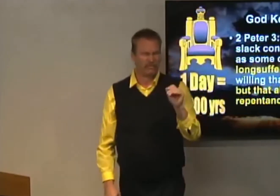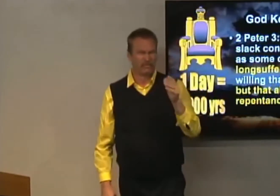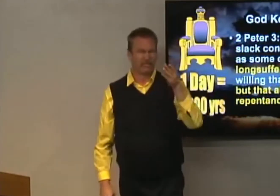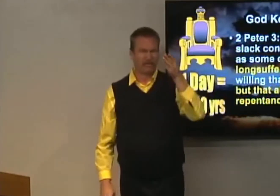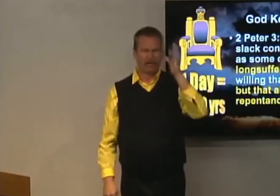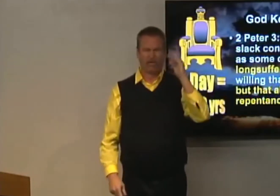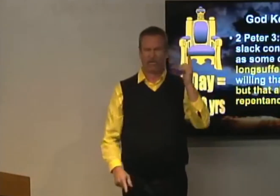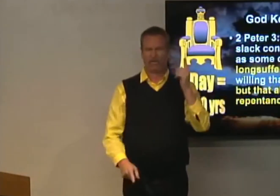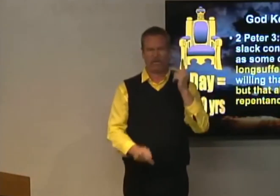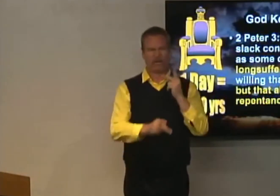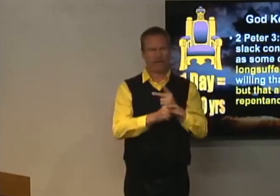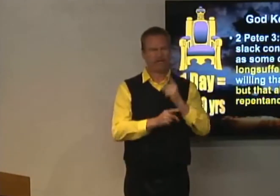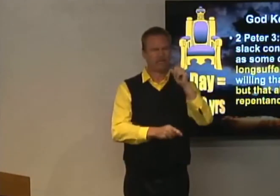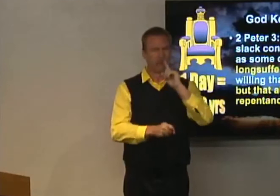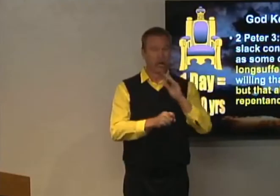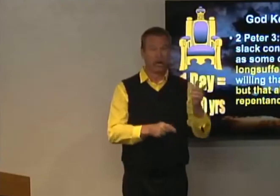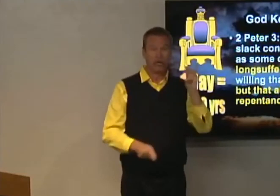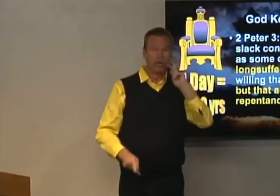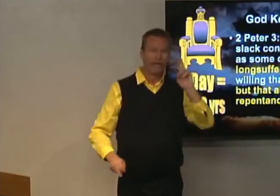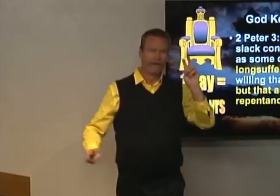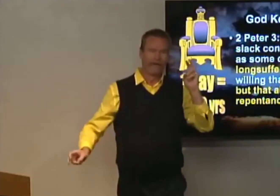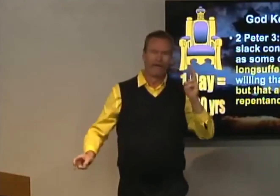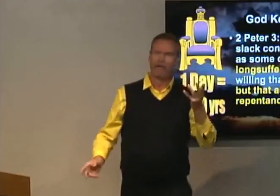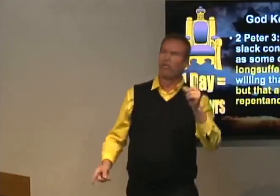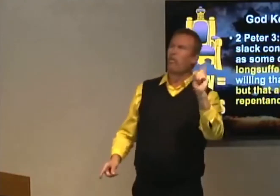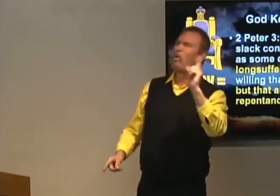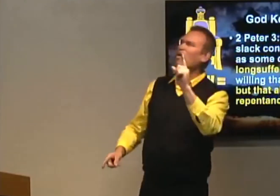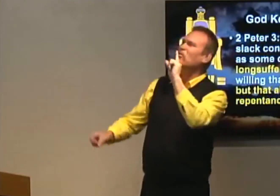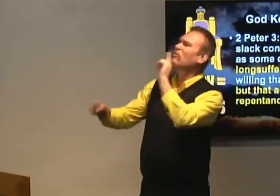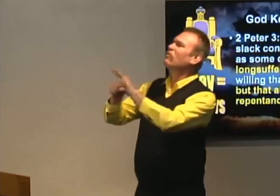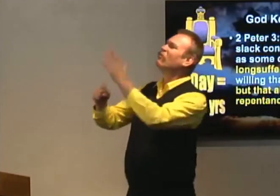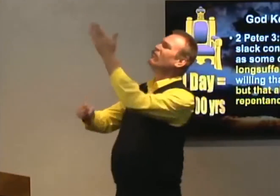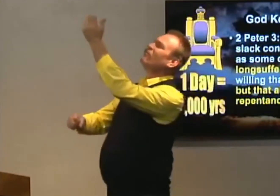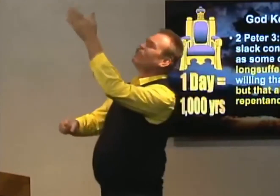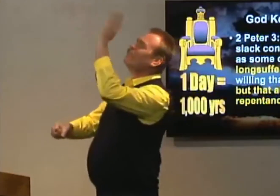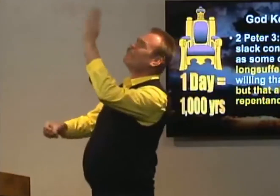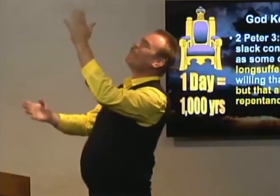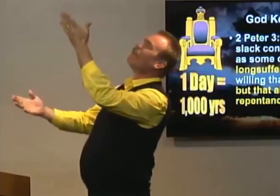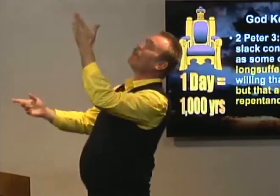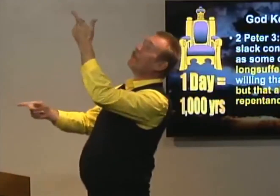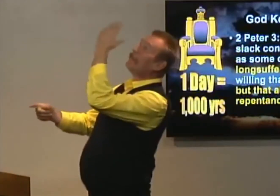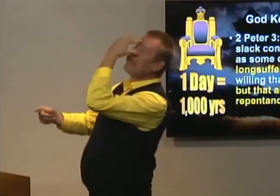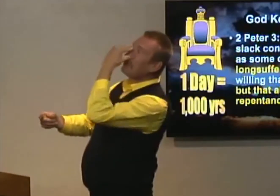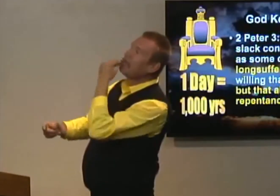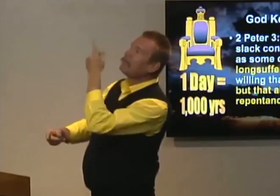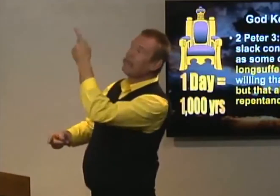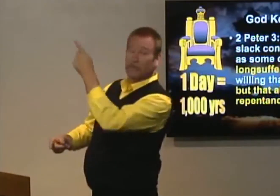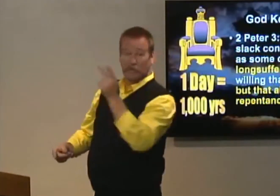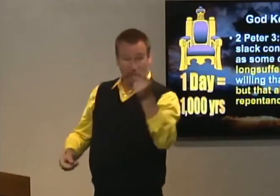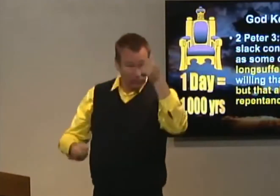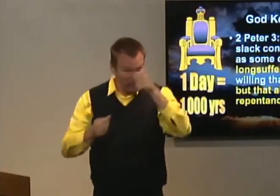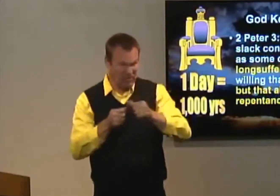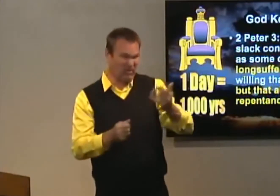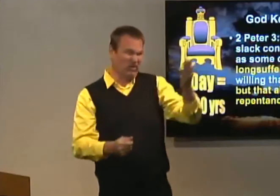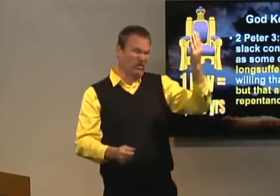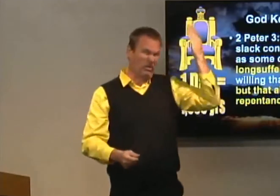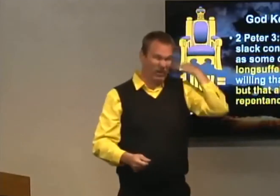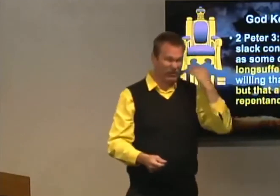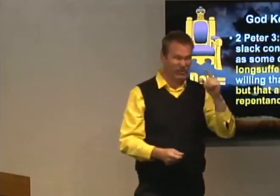that. God always keeps his promises. As human beings, we're like, God, are you asleep? Keep your